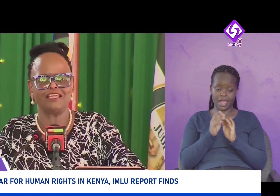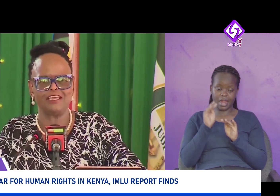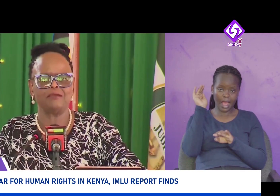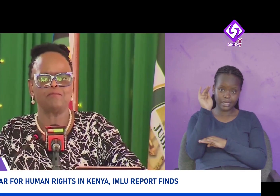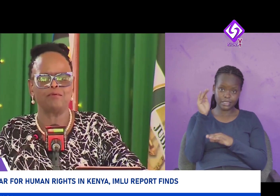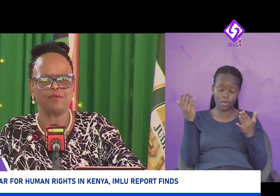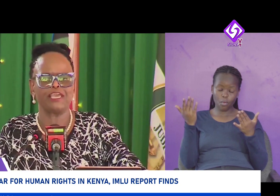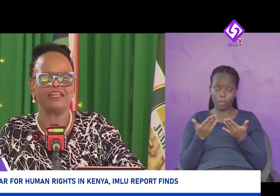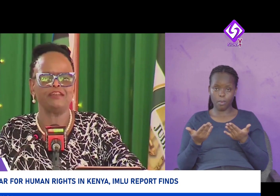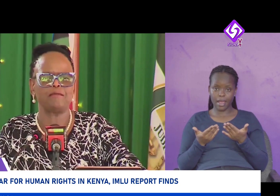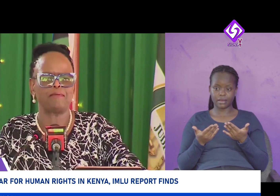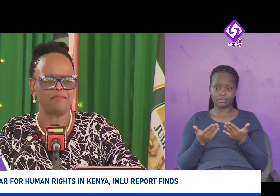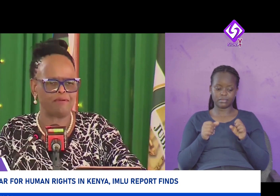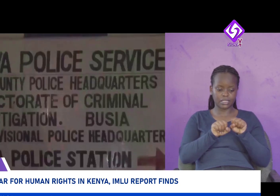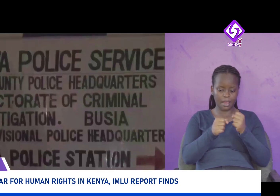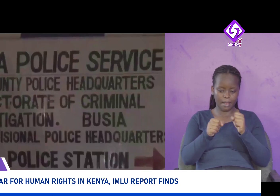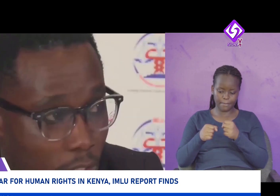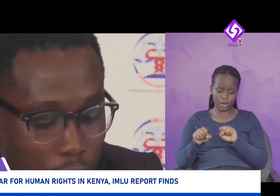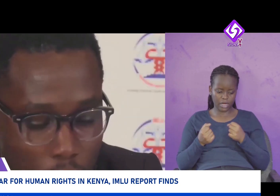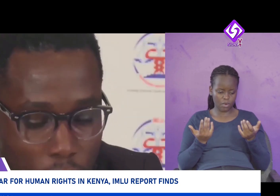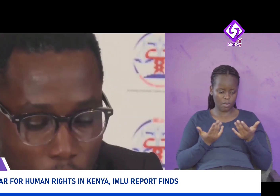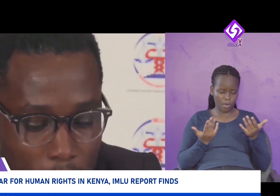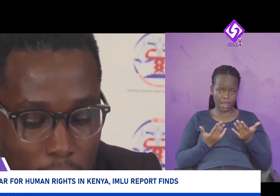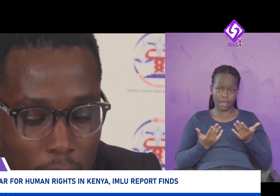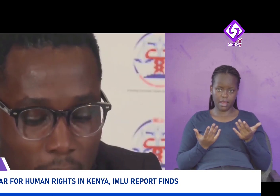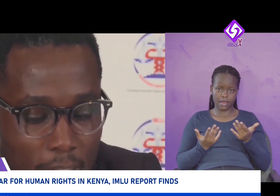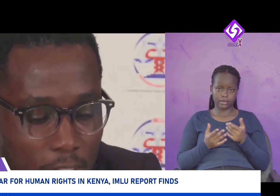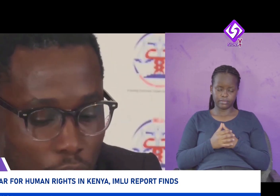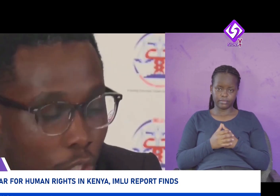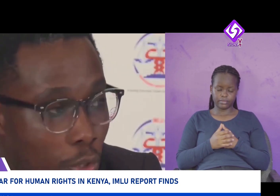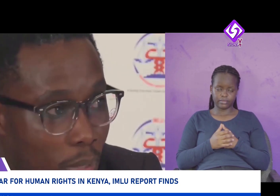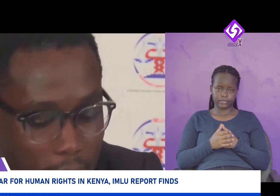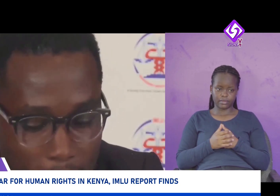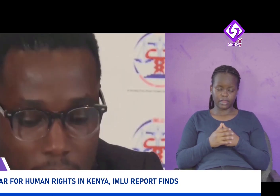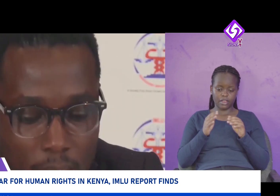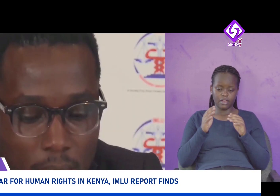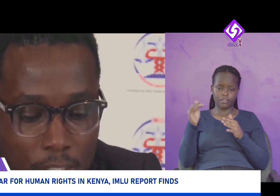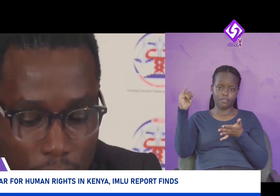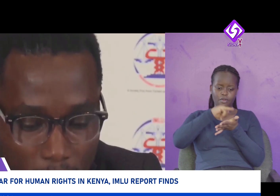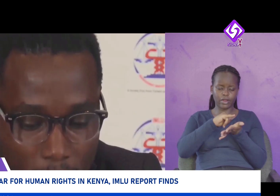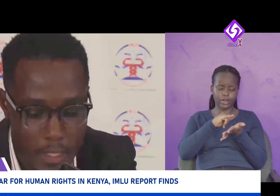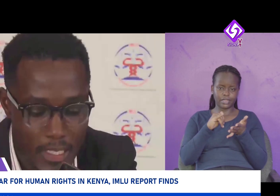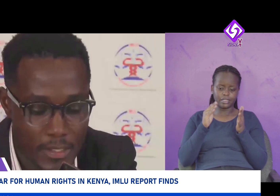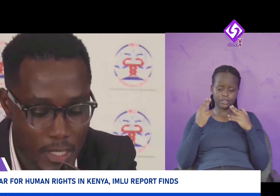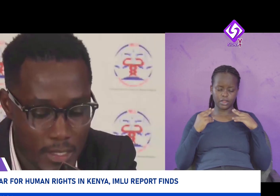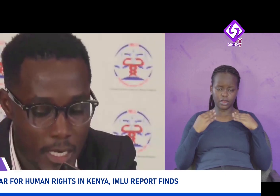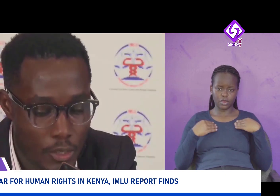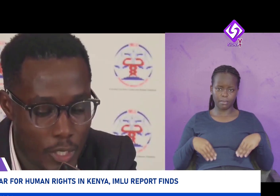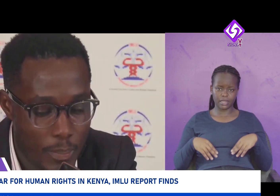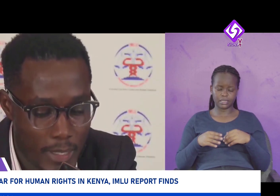the broken pipeline? Protection of foreign and regional human rights defenders illustrates a growing pattern